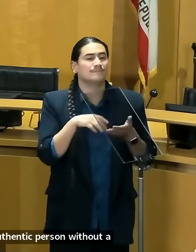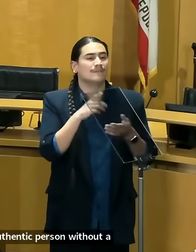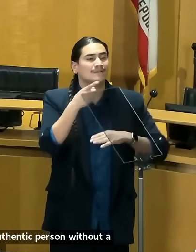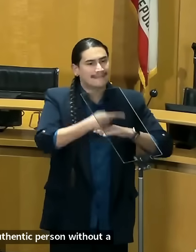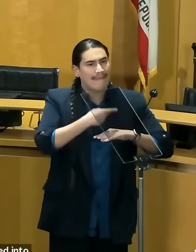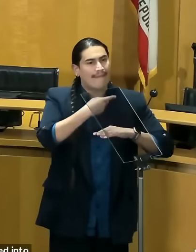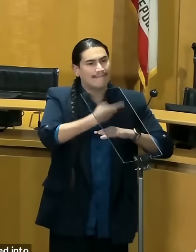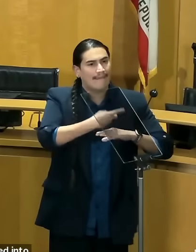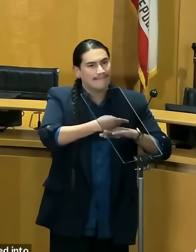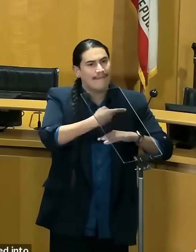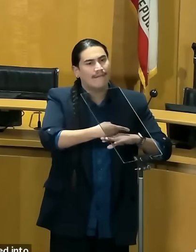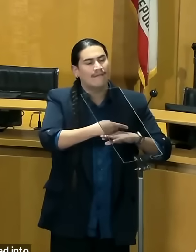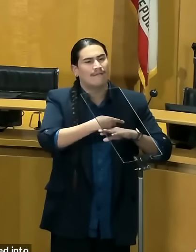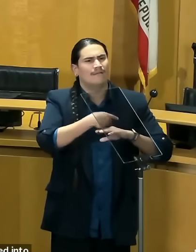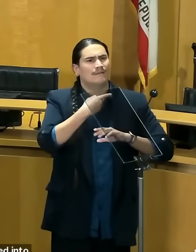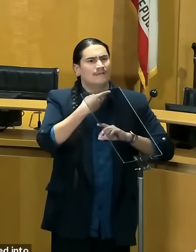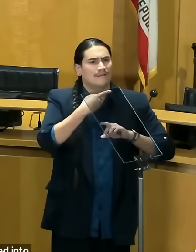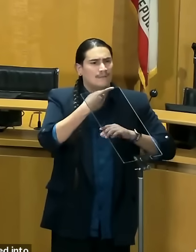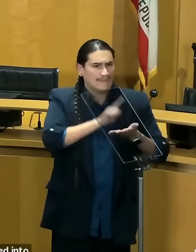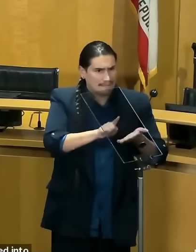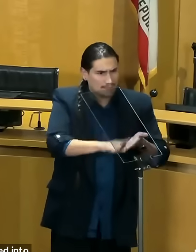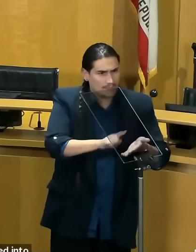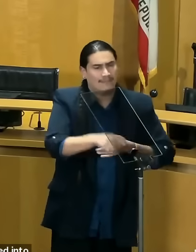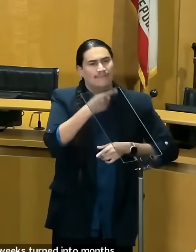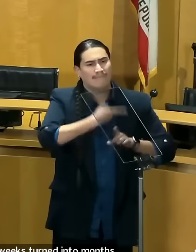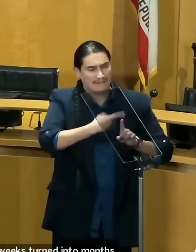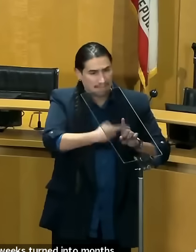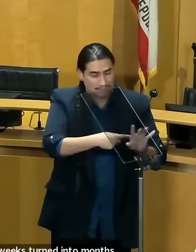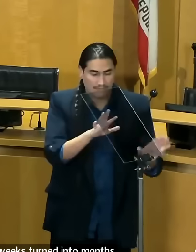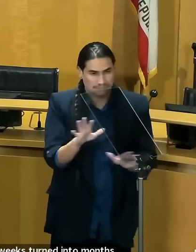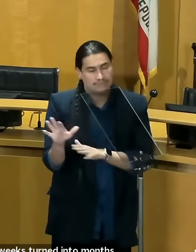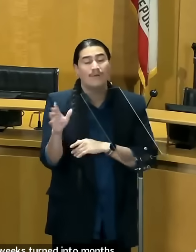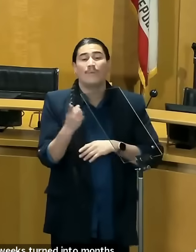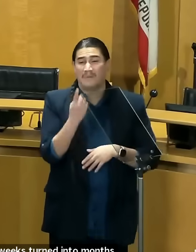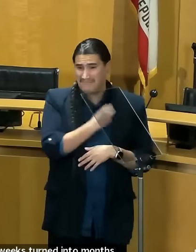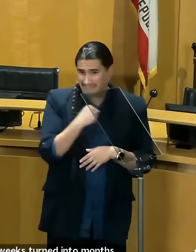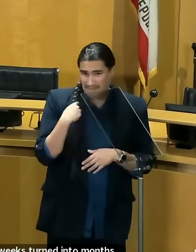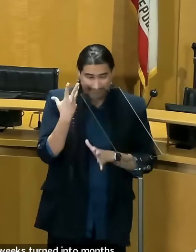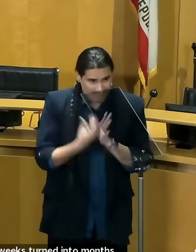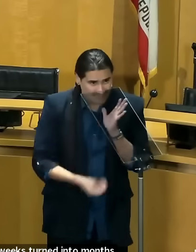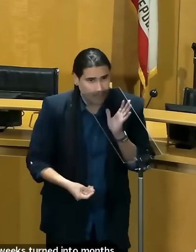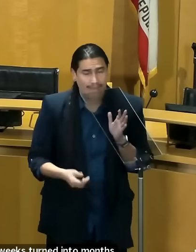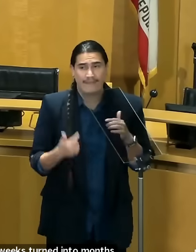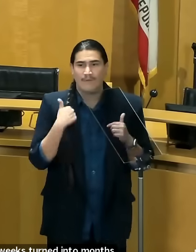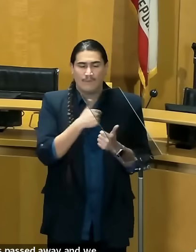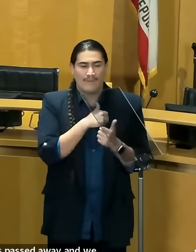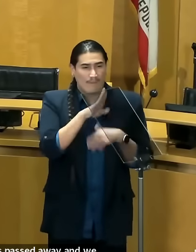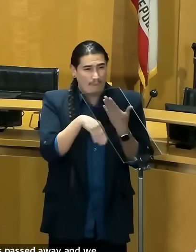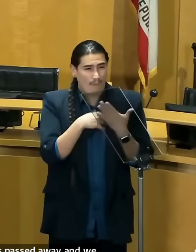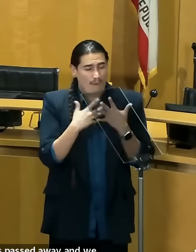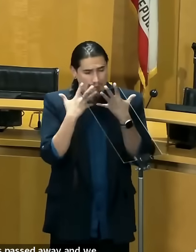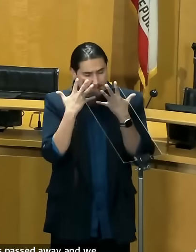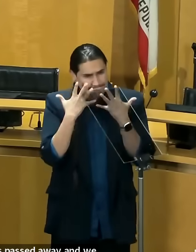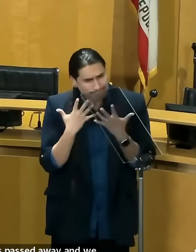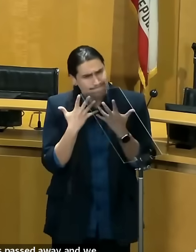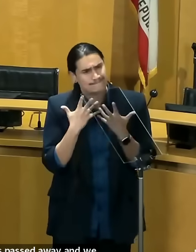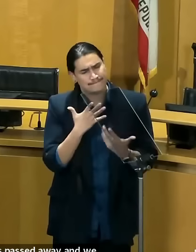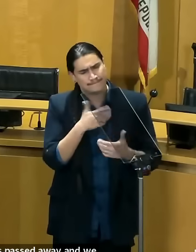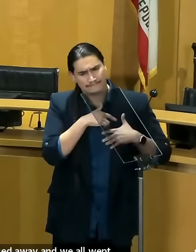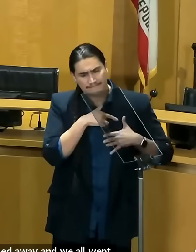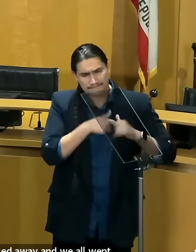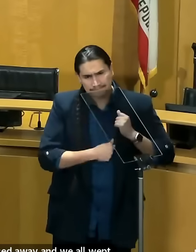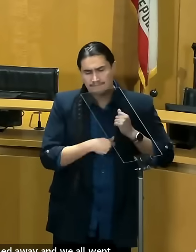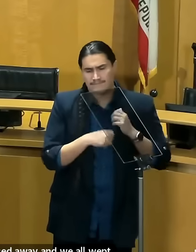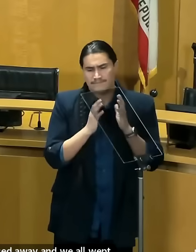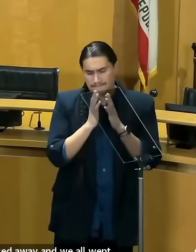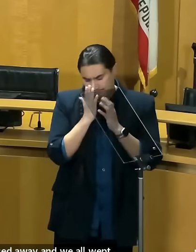turned into months. One of our NEDCOM members passed away, and we all wept and